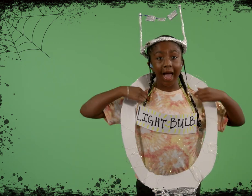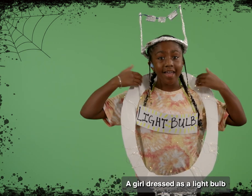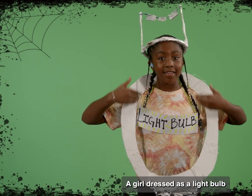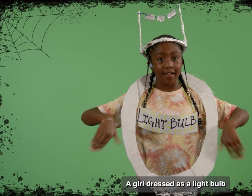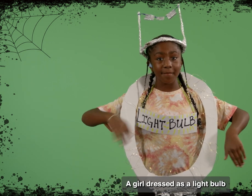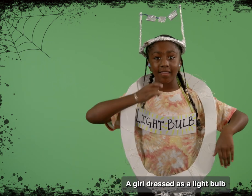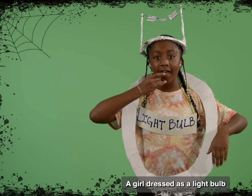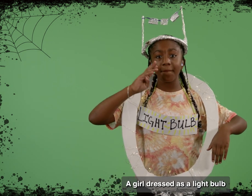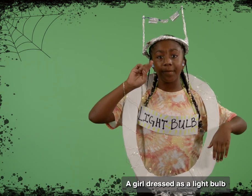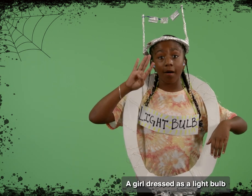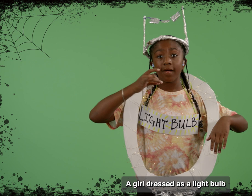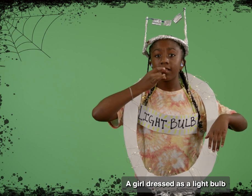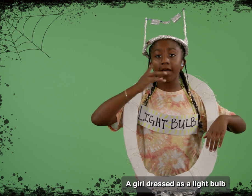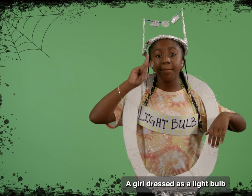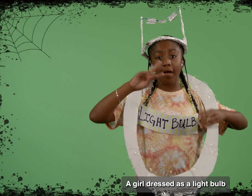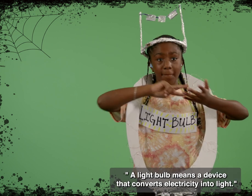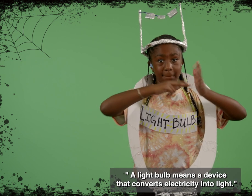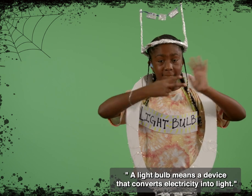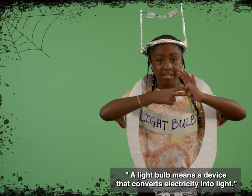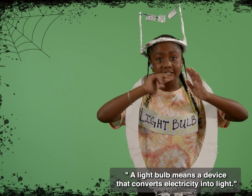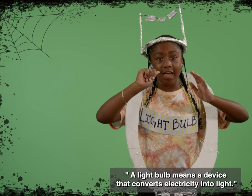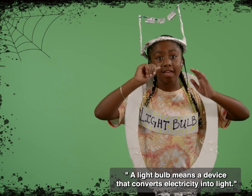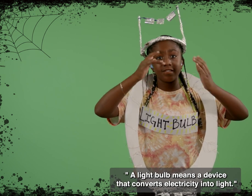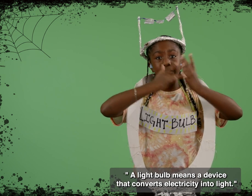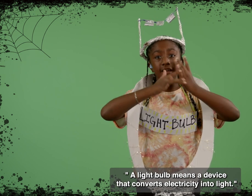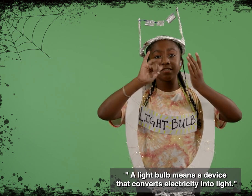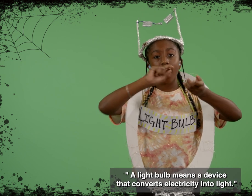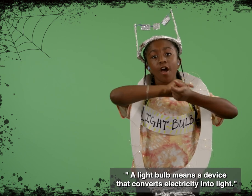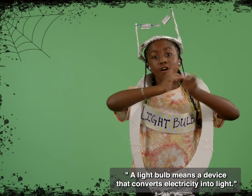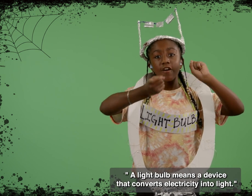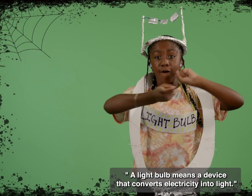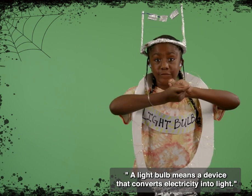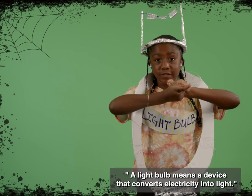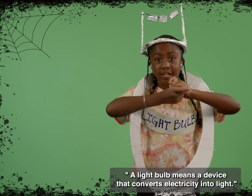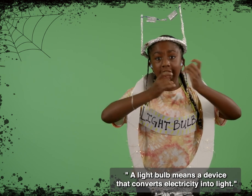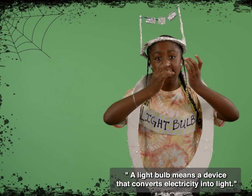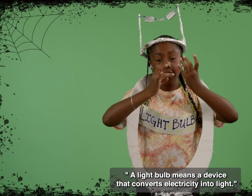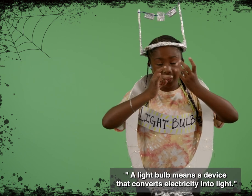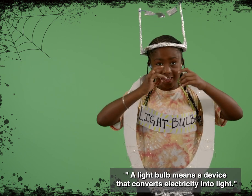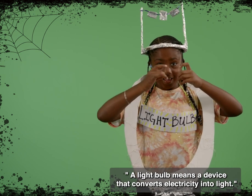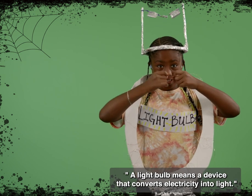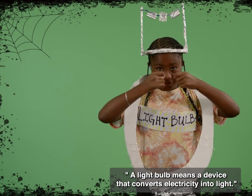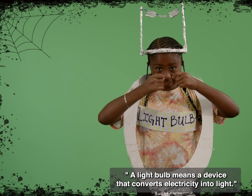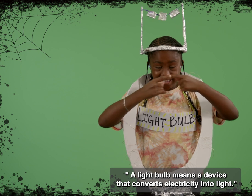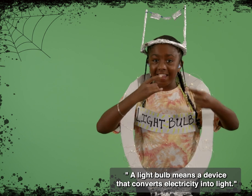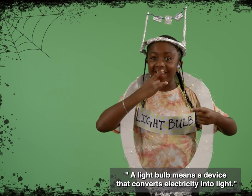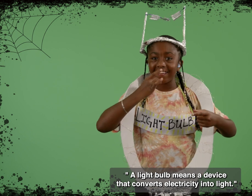A girl dressed as a light bulb. Light bulb means a device that converts electricity into